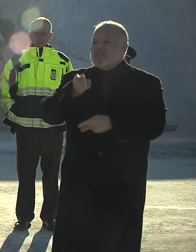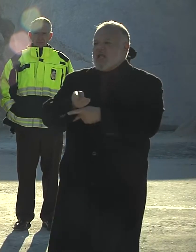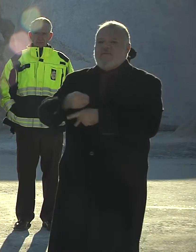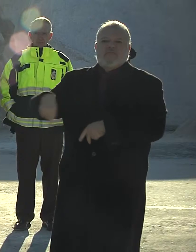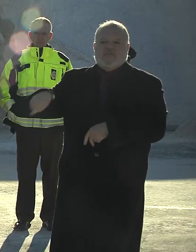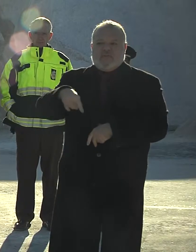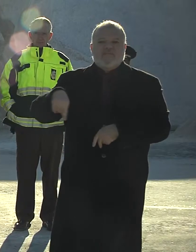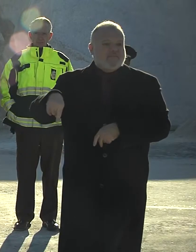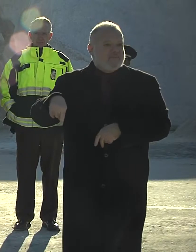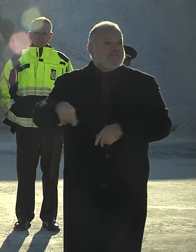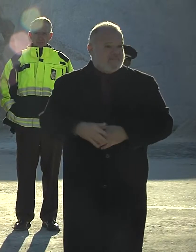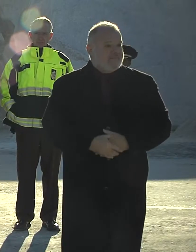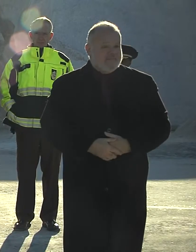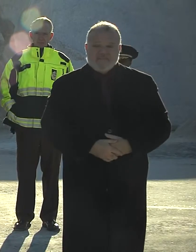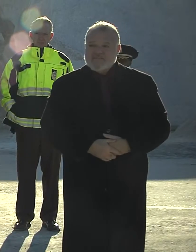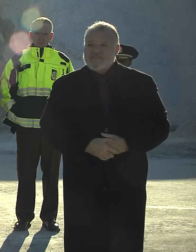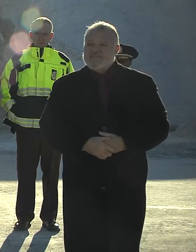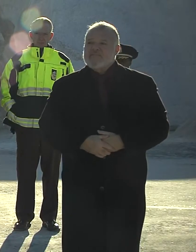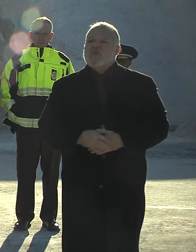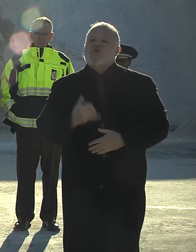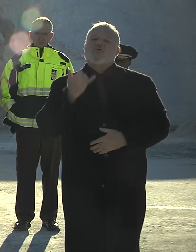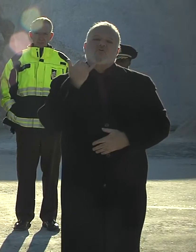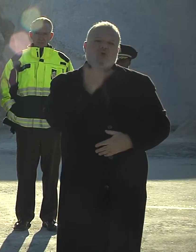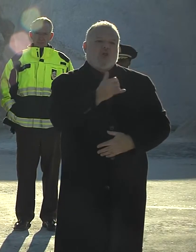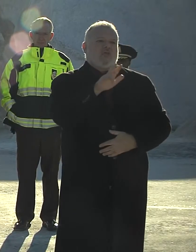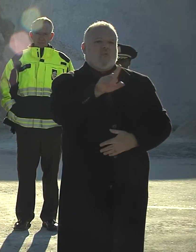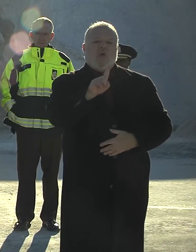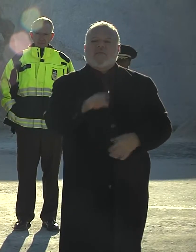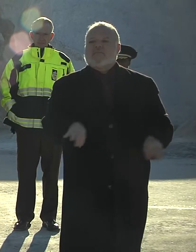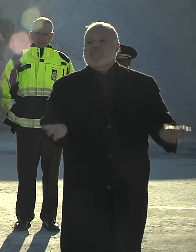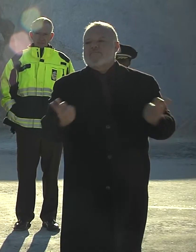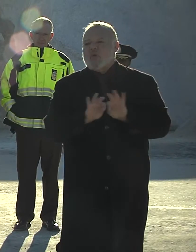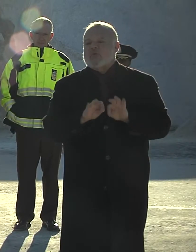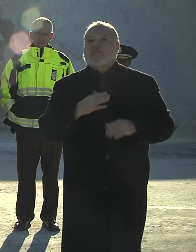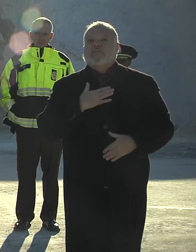really, please call 311. Use that line.